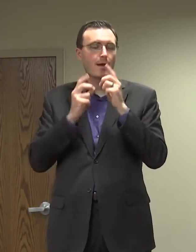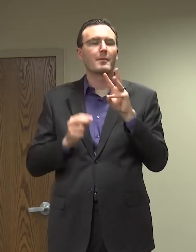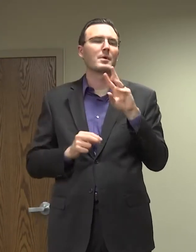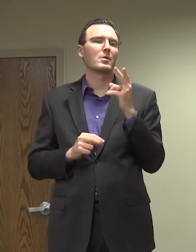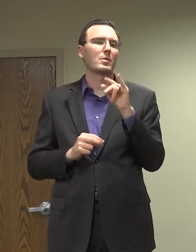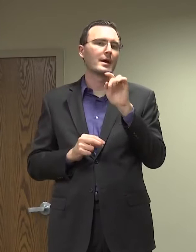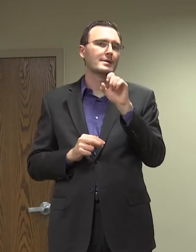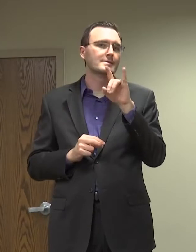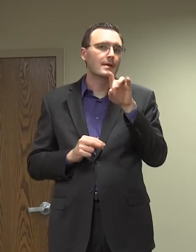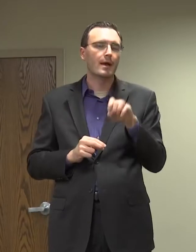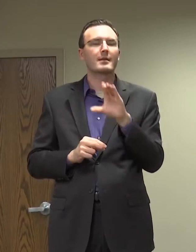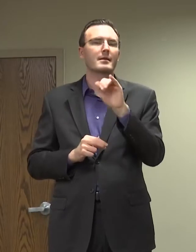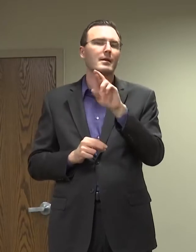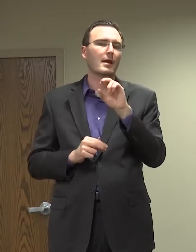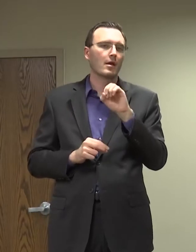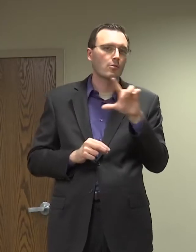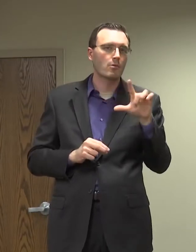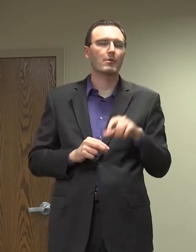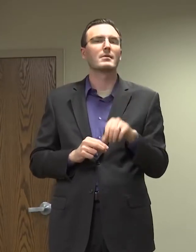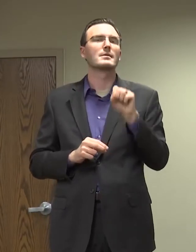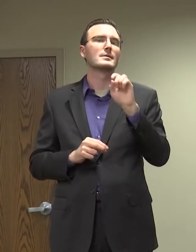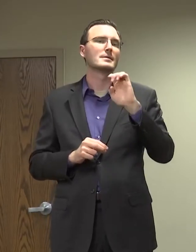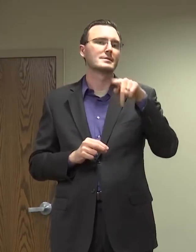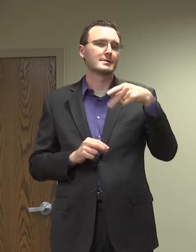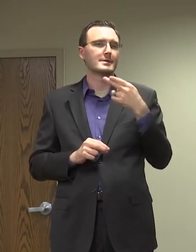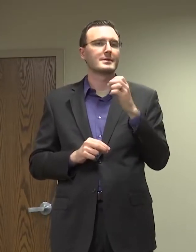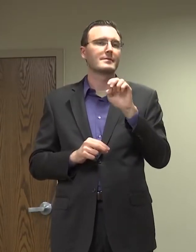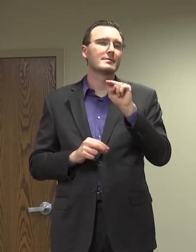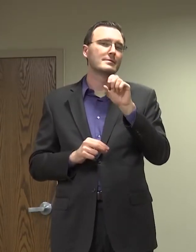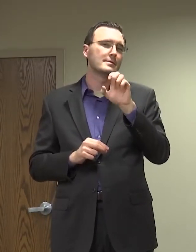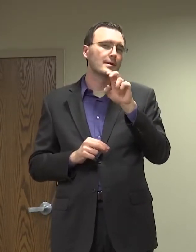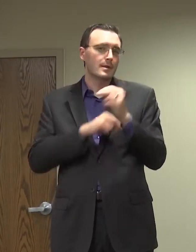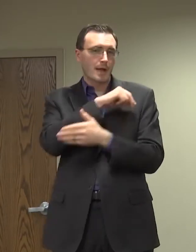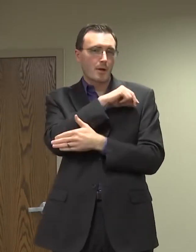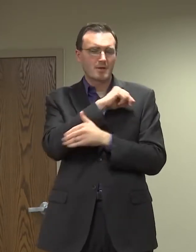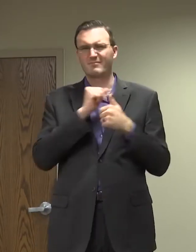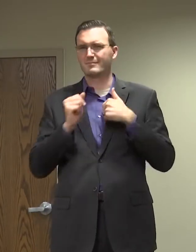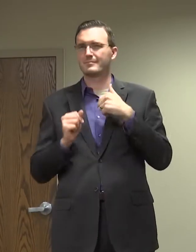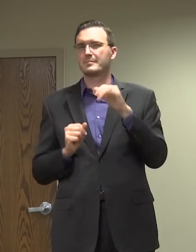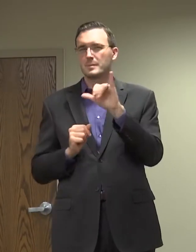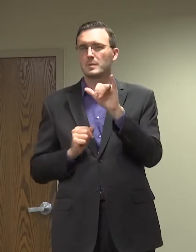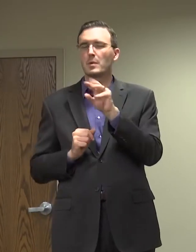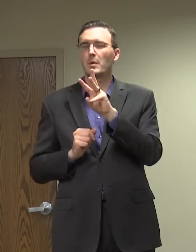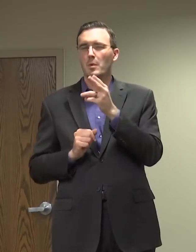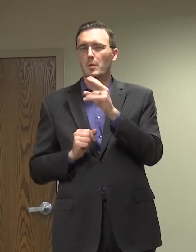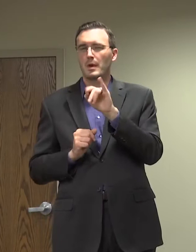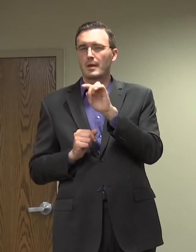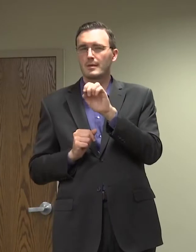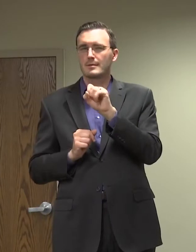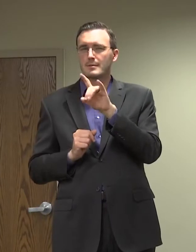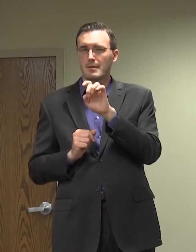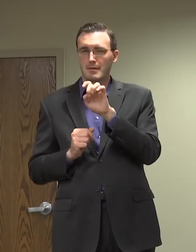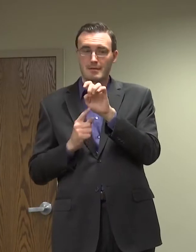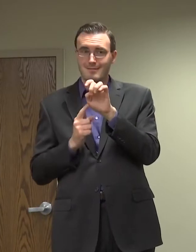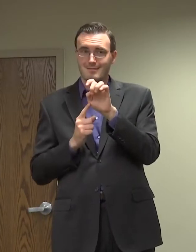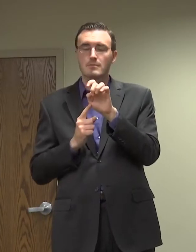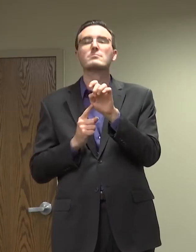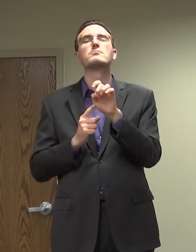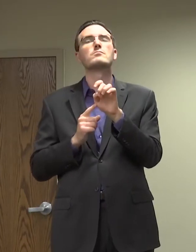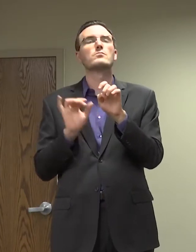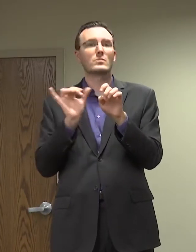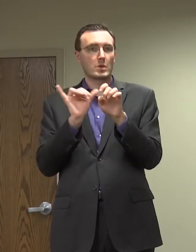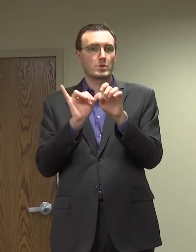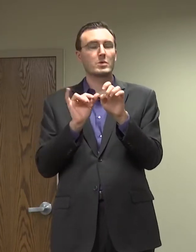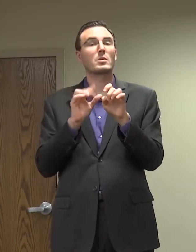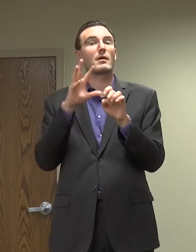Carroll, Stevenson counties, and Paul Whiteside, we are in one region as we currently are for other types of